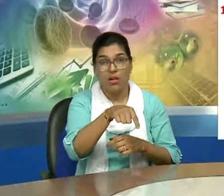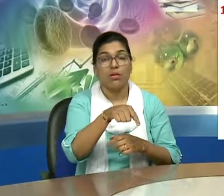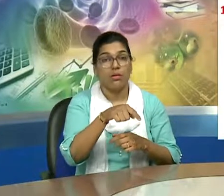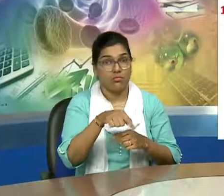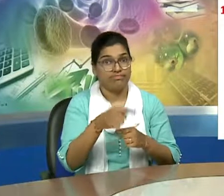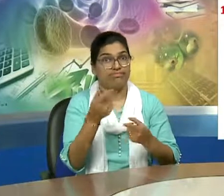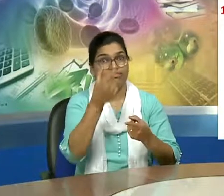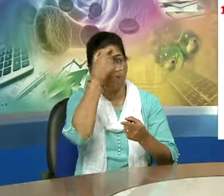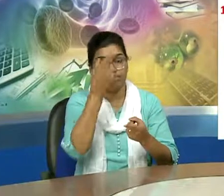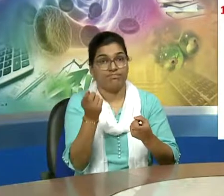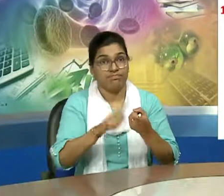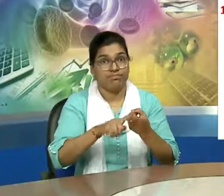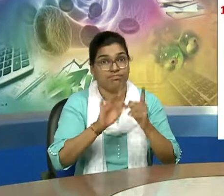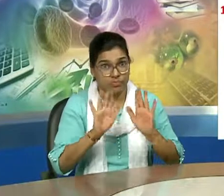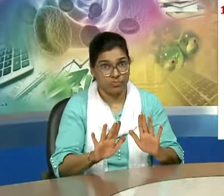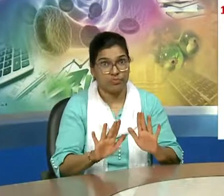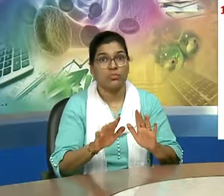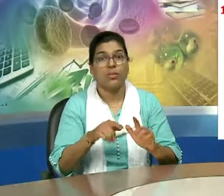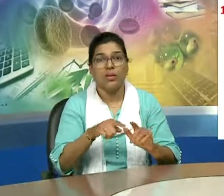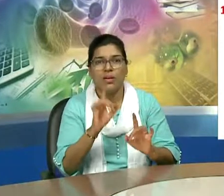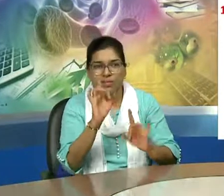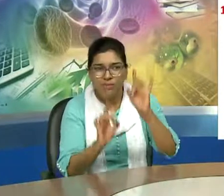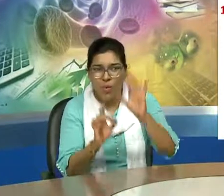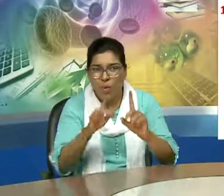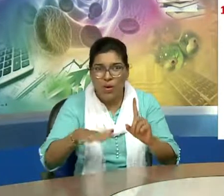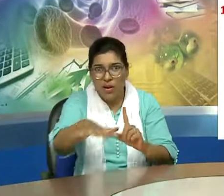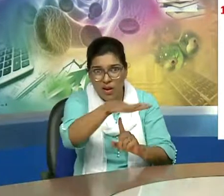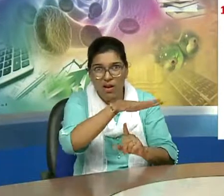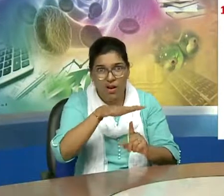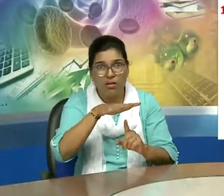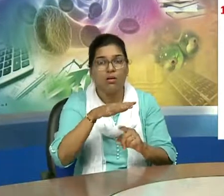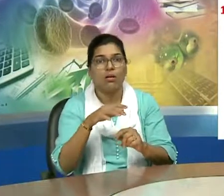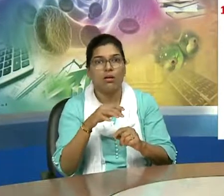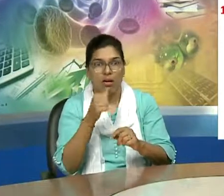then that salty soil is,